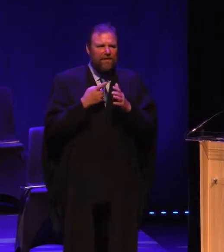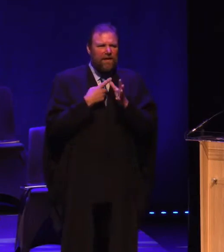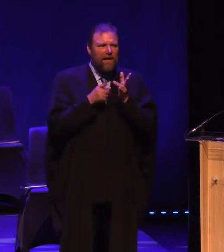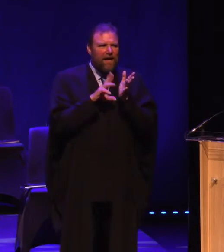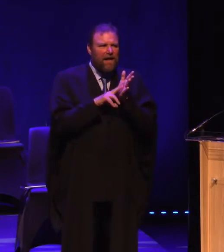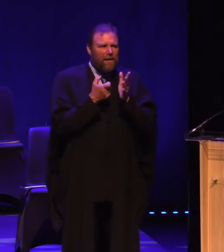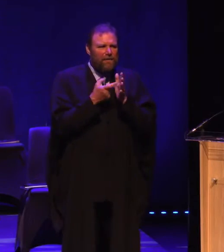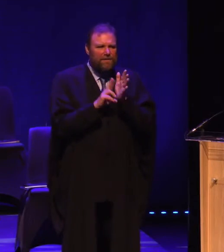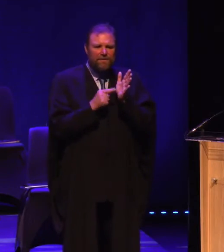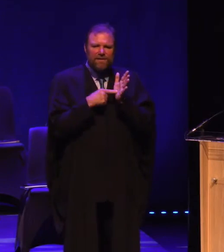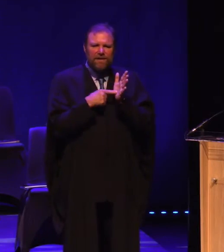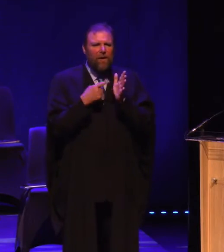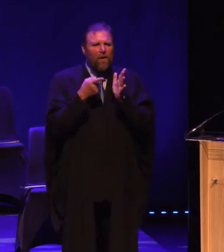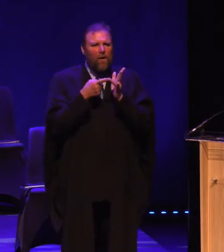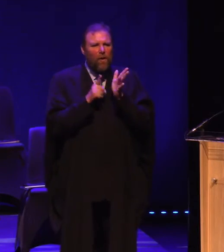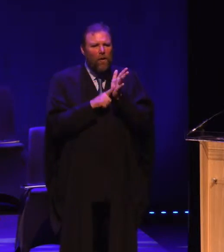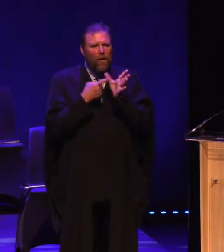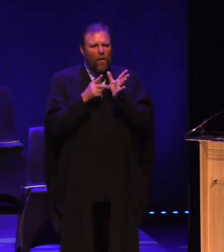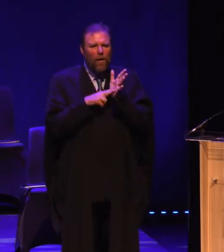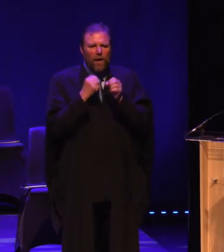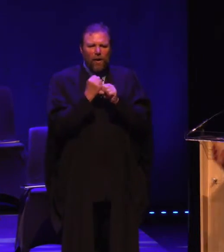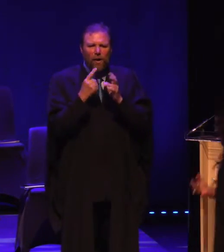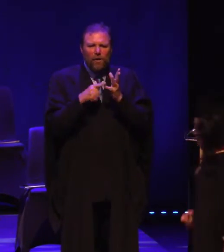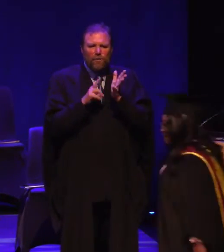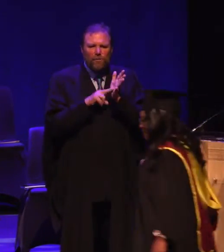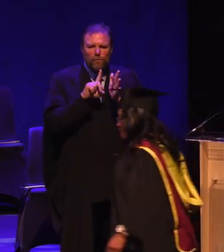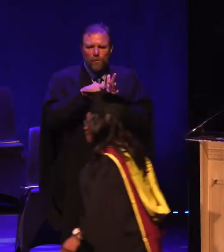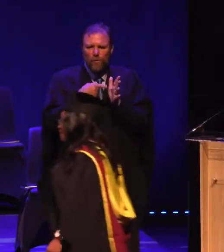Aluatosin Adenike Olagunju.